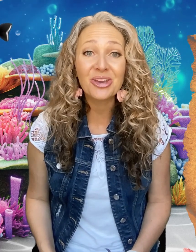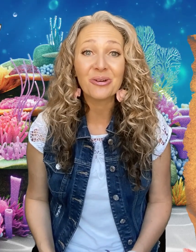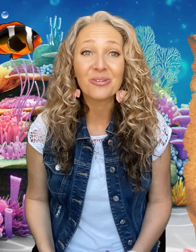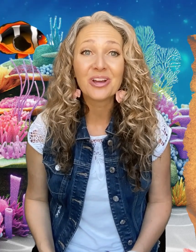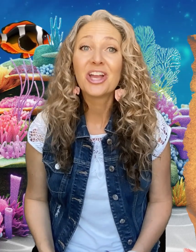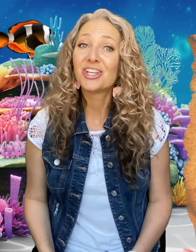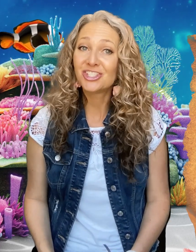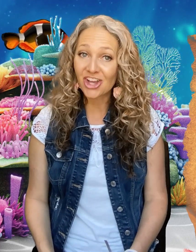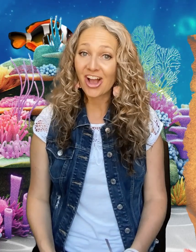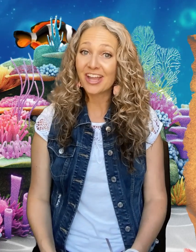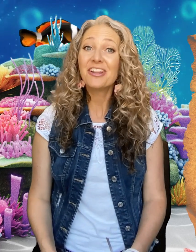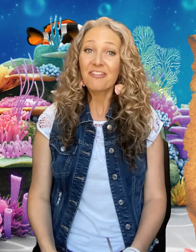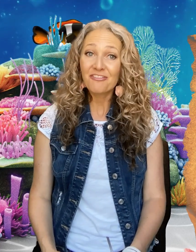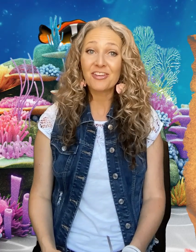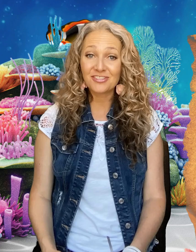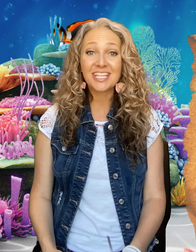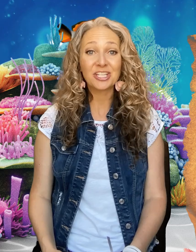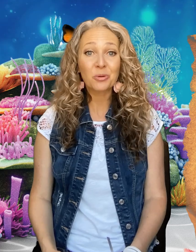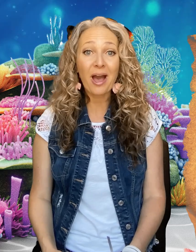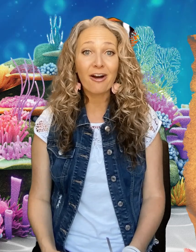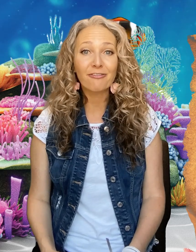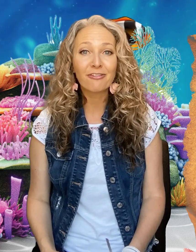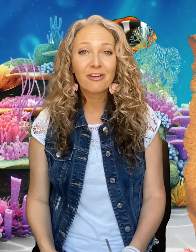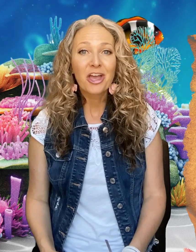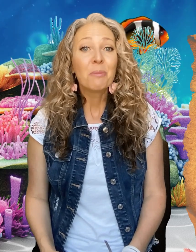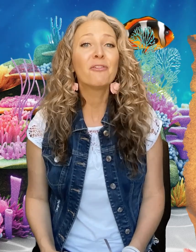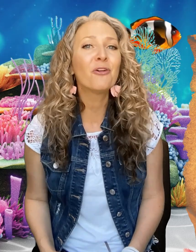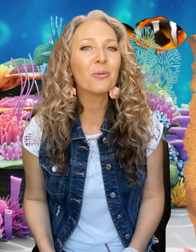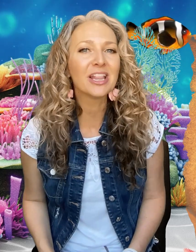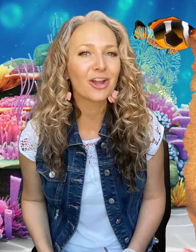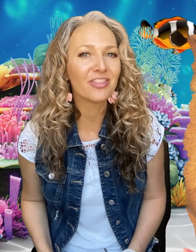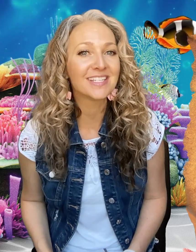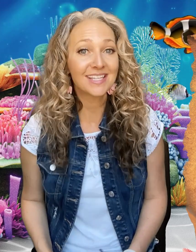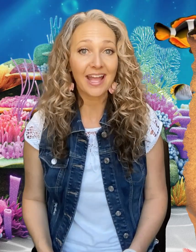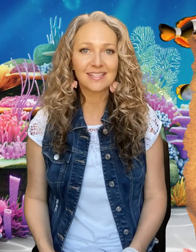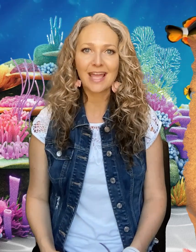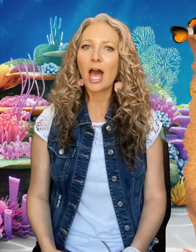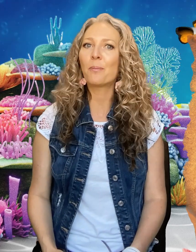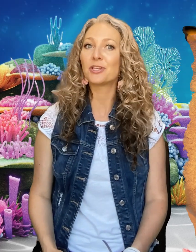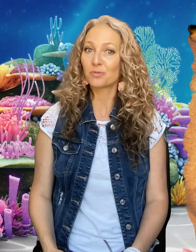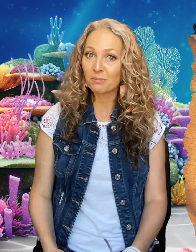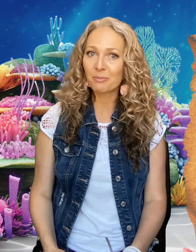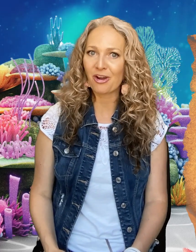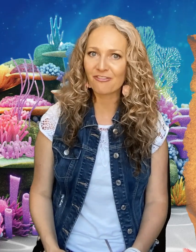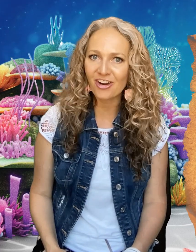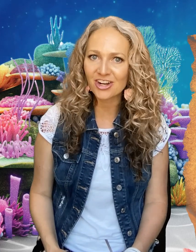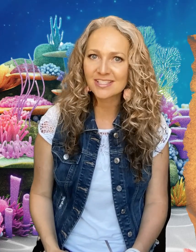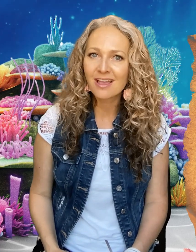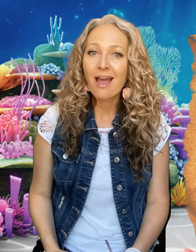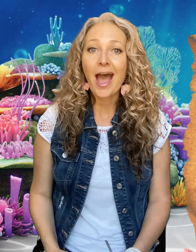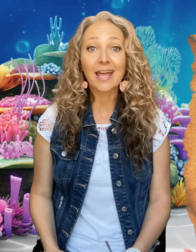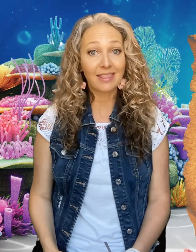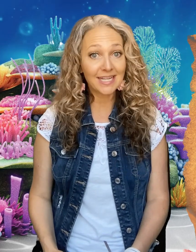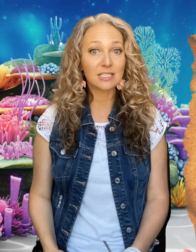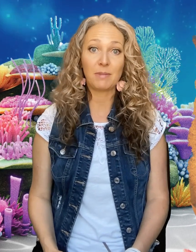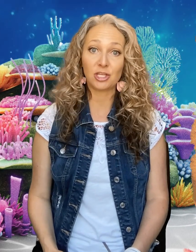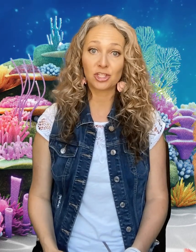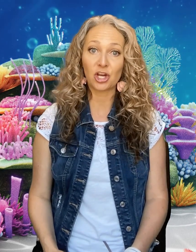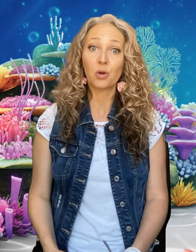you." John 15:12. Before we learn the signs to help us remember our verse, I'd like to make sure we